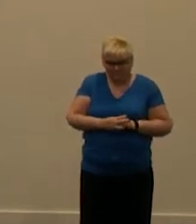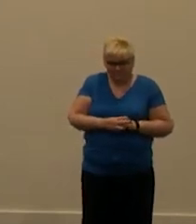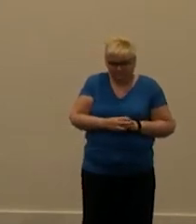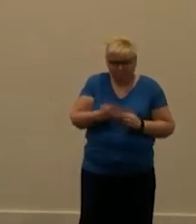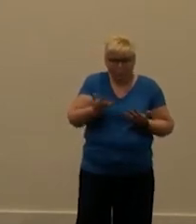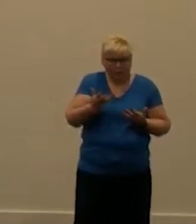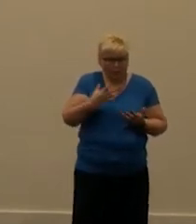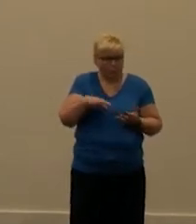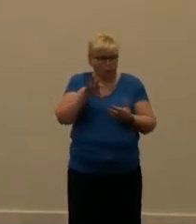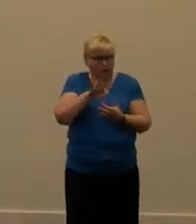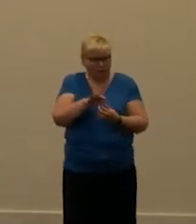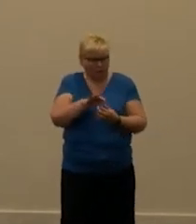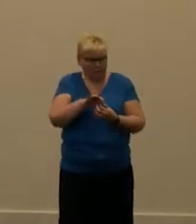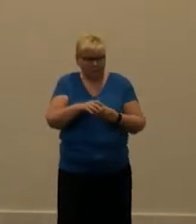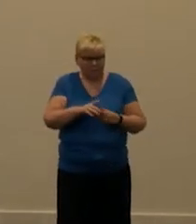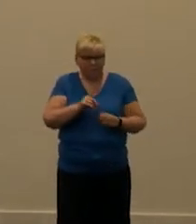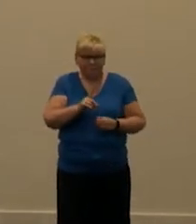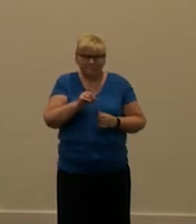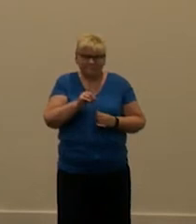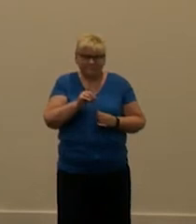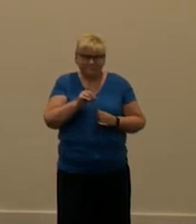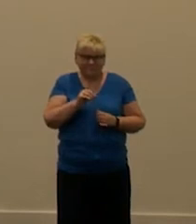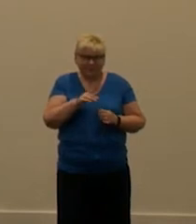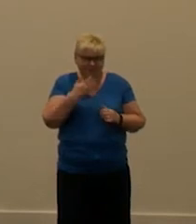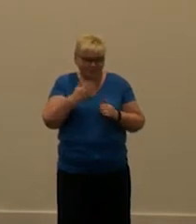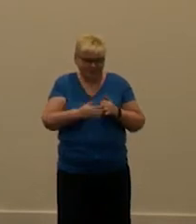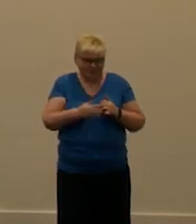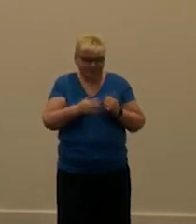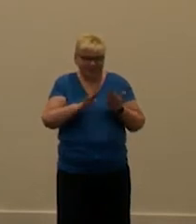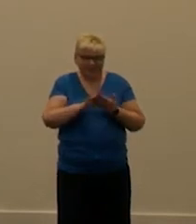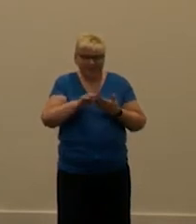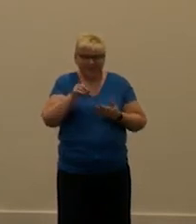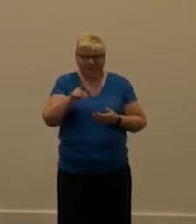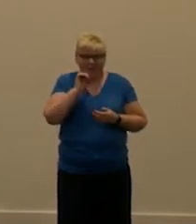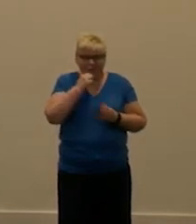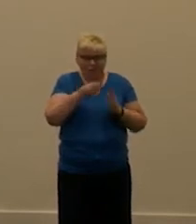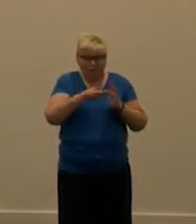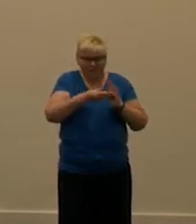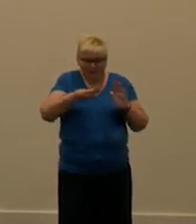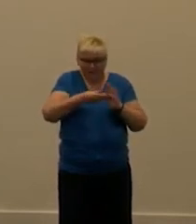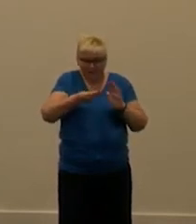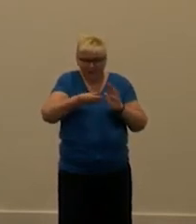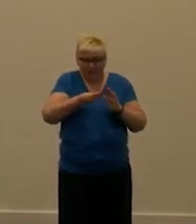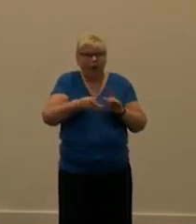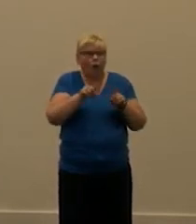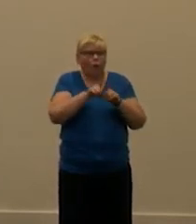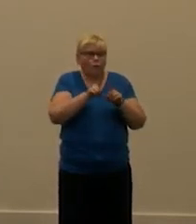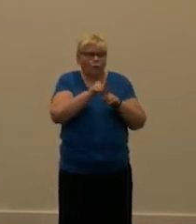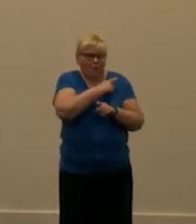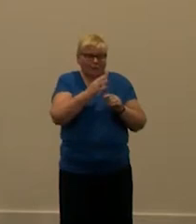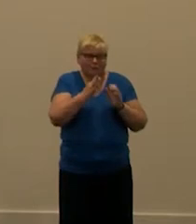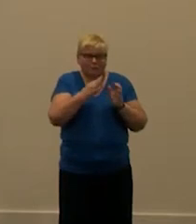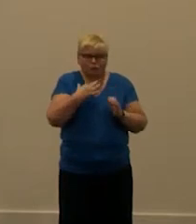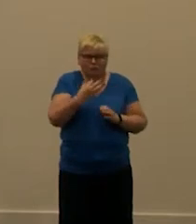want to connect. And at the end is the virtual WAN hub site link. And this also represents